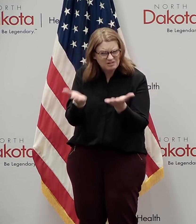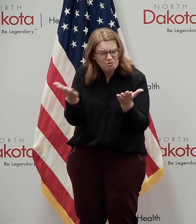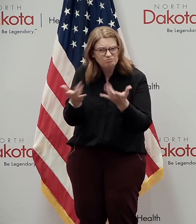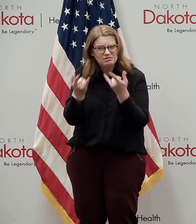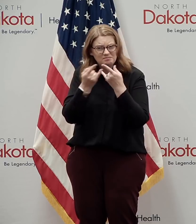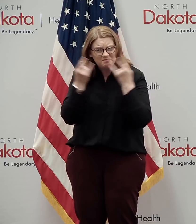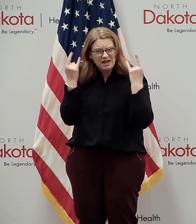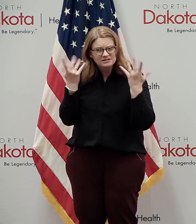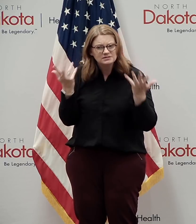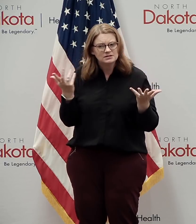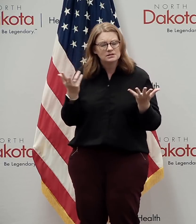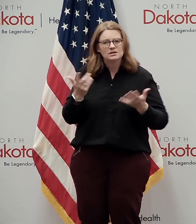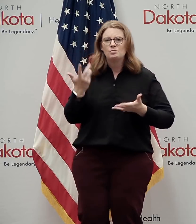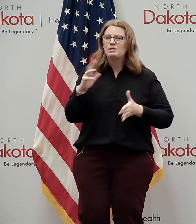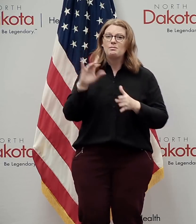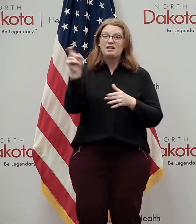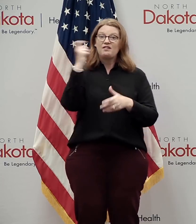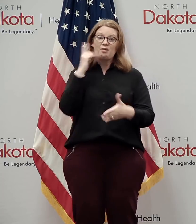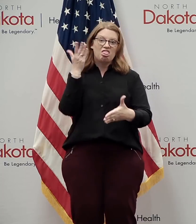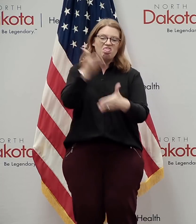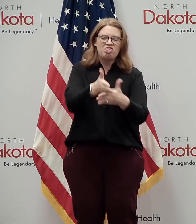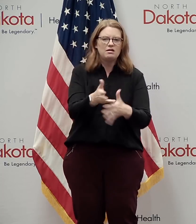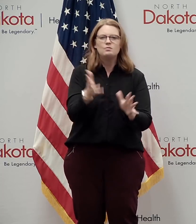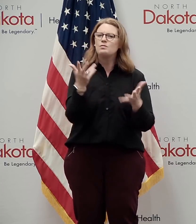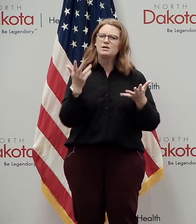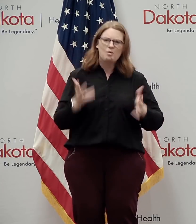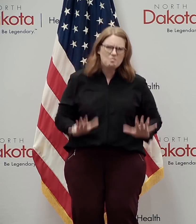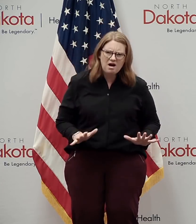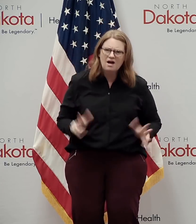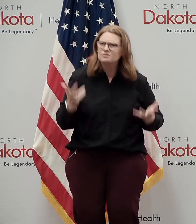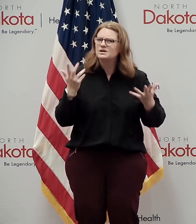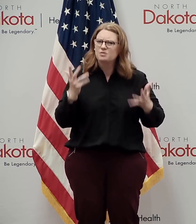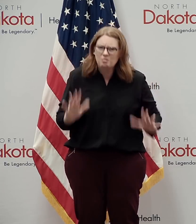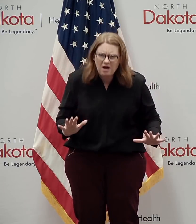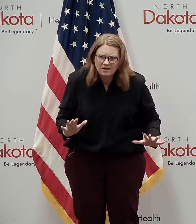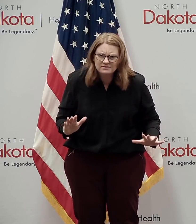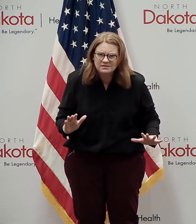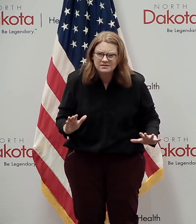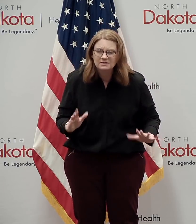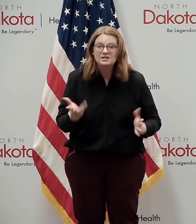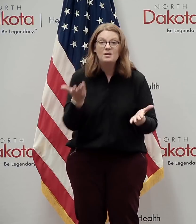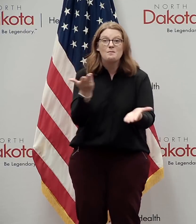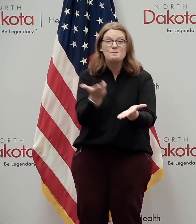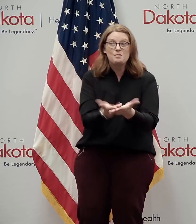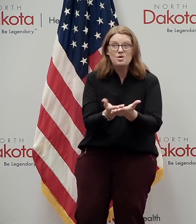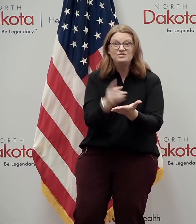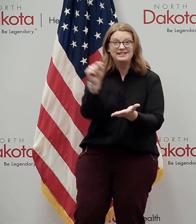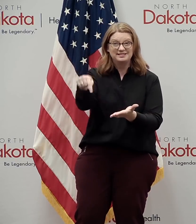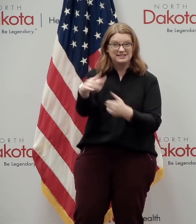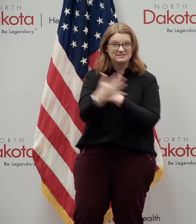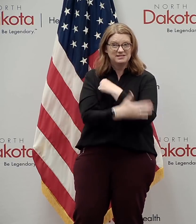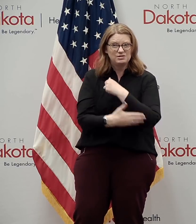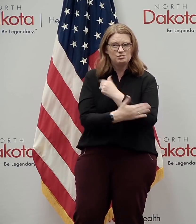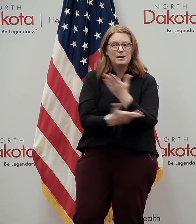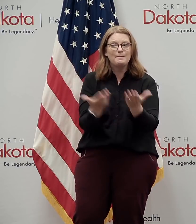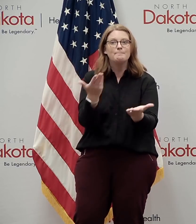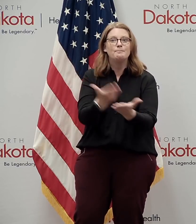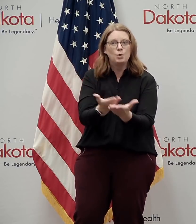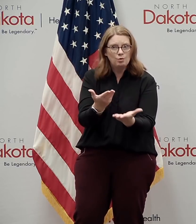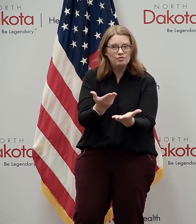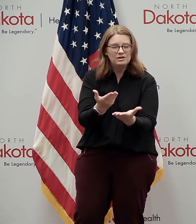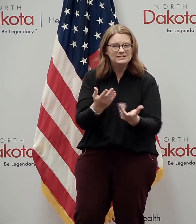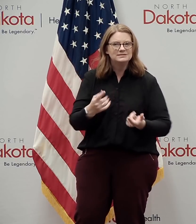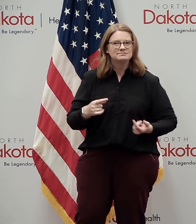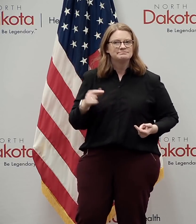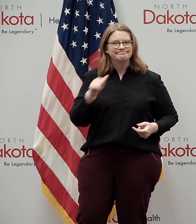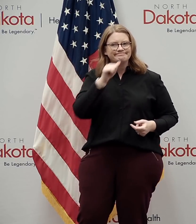keep a light touch of government and avoid that. And again, prove to the nation and the world that we can get through this